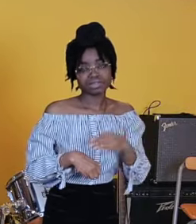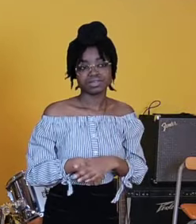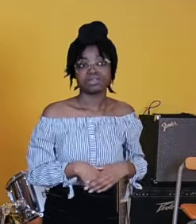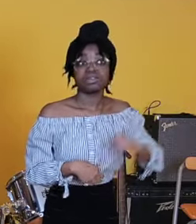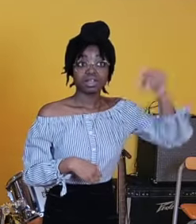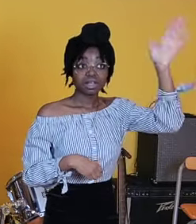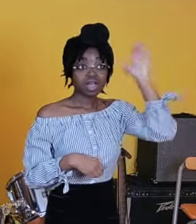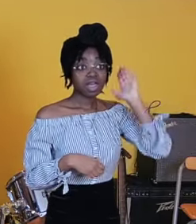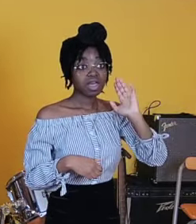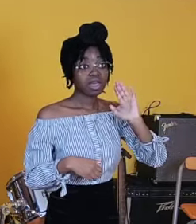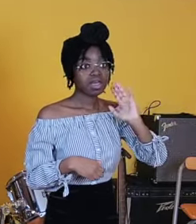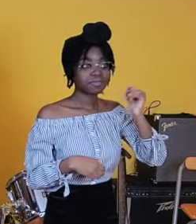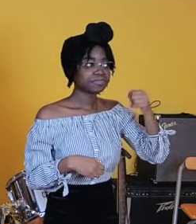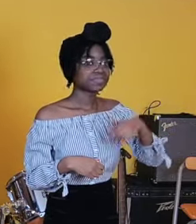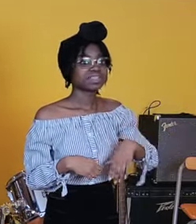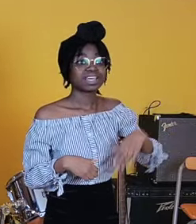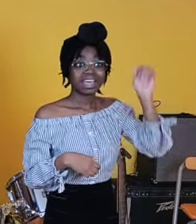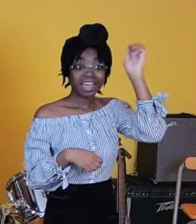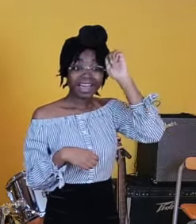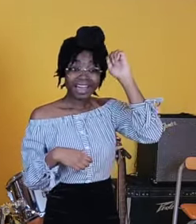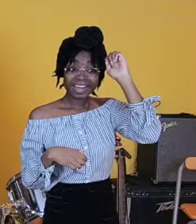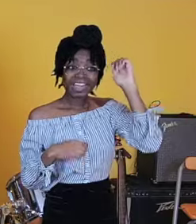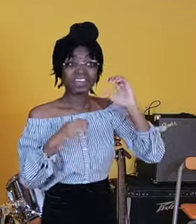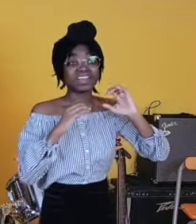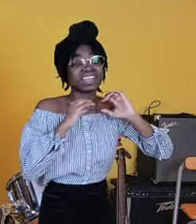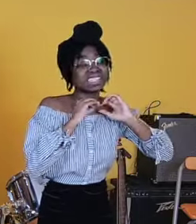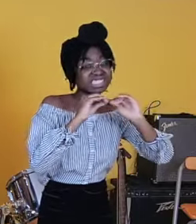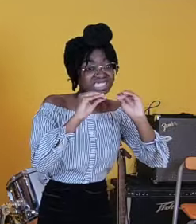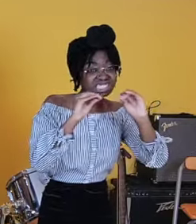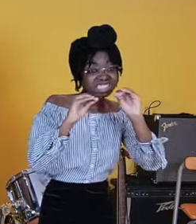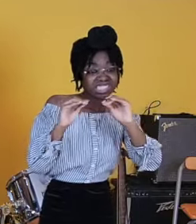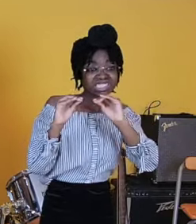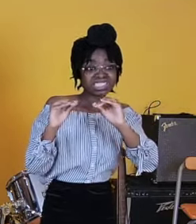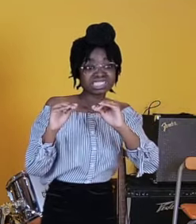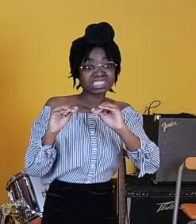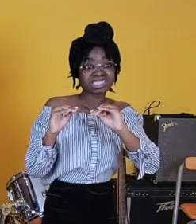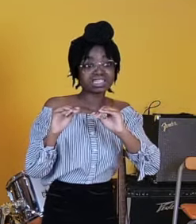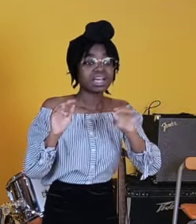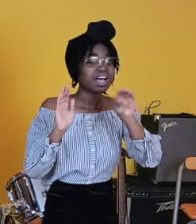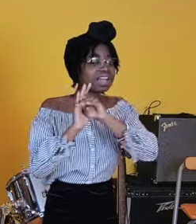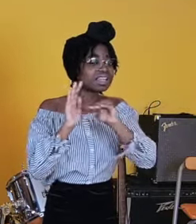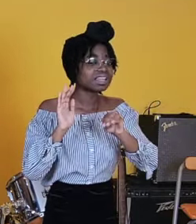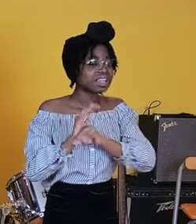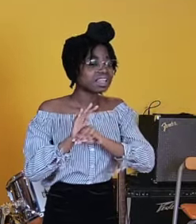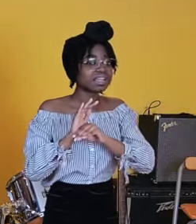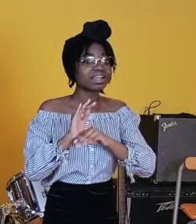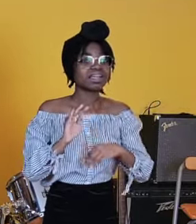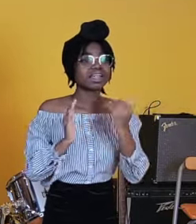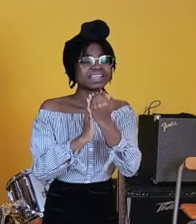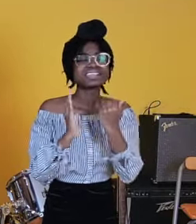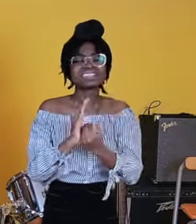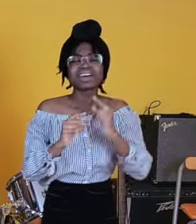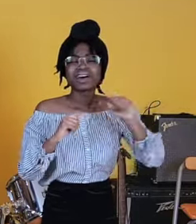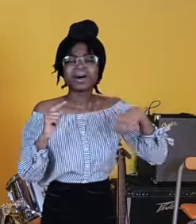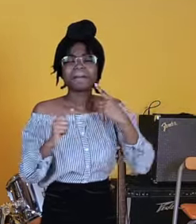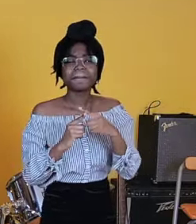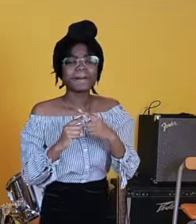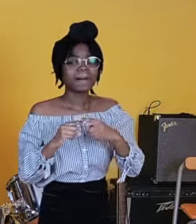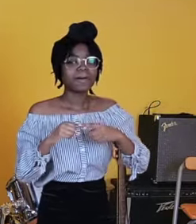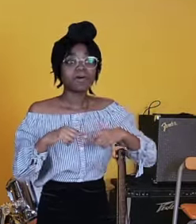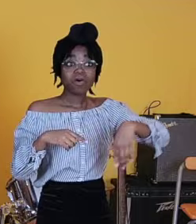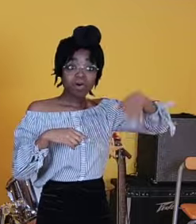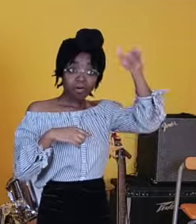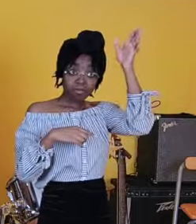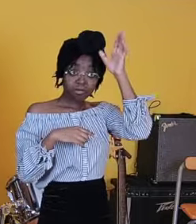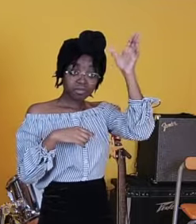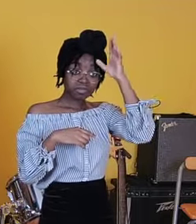a fatherhood a lesson. And I'm ending now, all right? Adam is teaching us a lesson. But there's only one perfect. You and I know